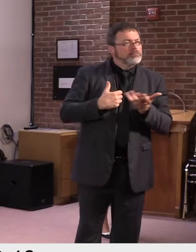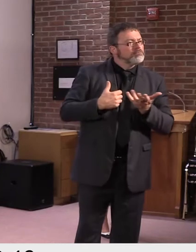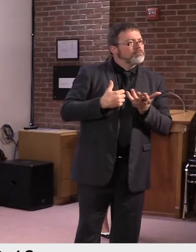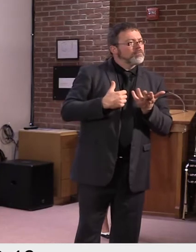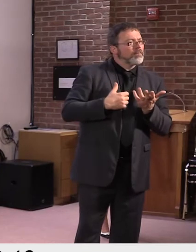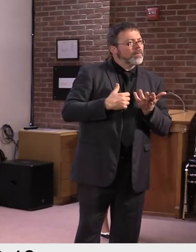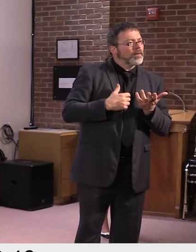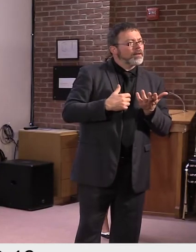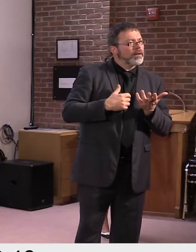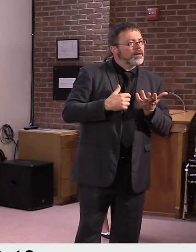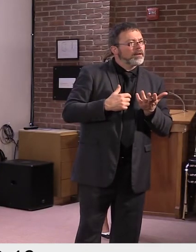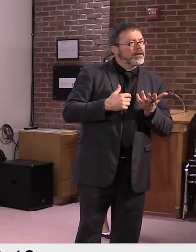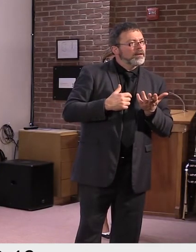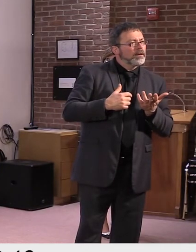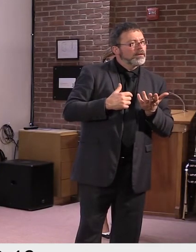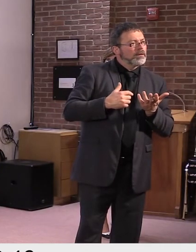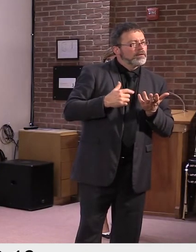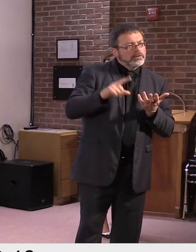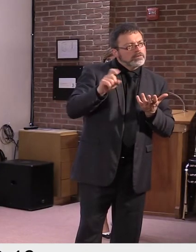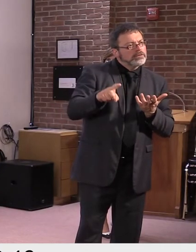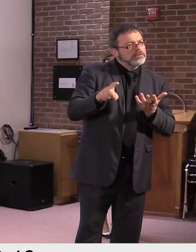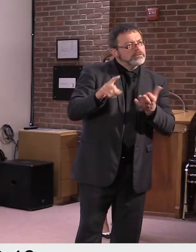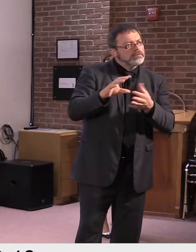who might be on the other side?